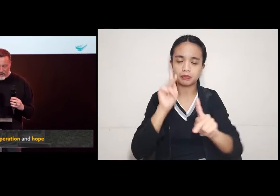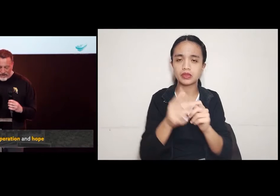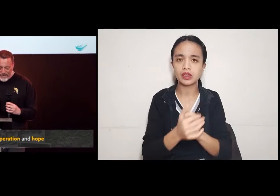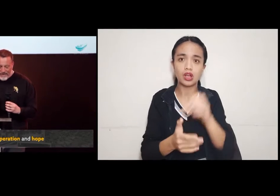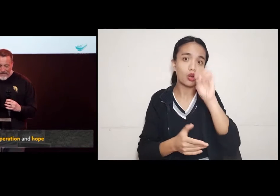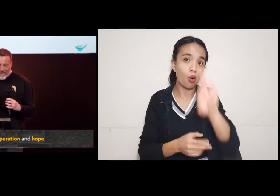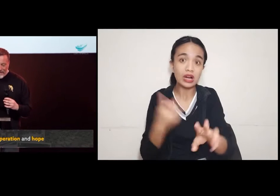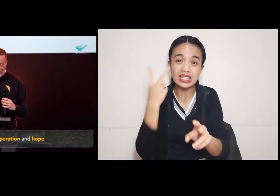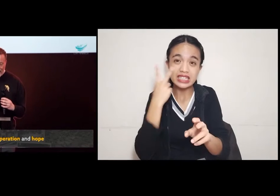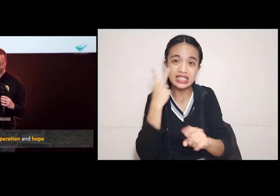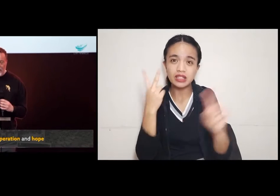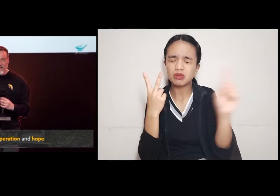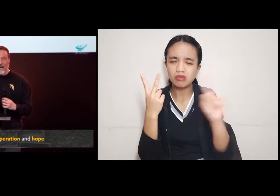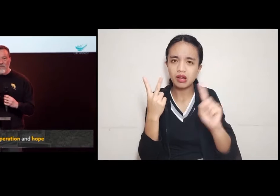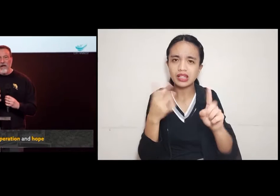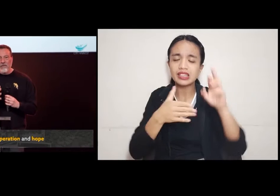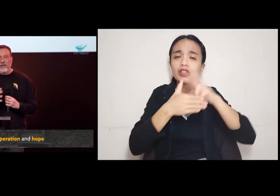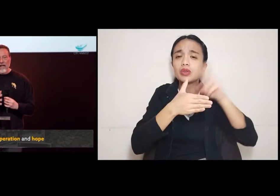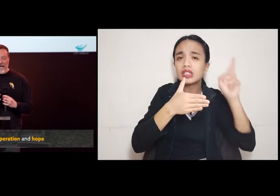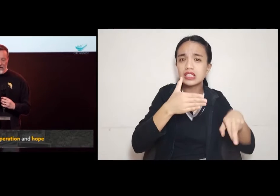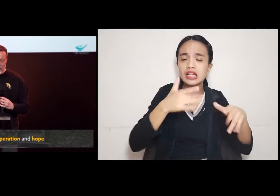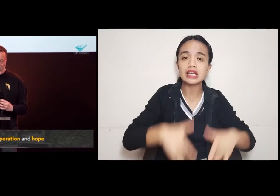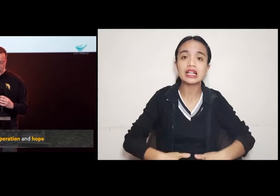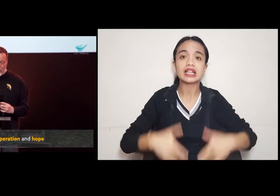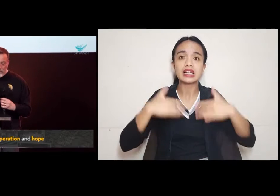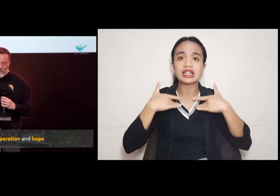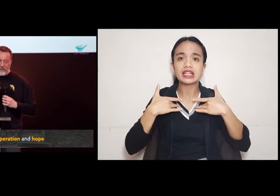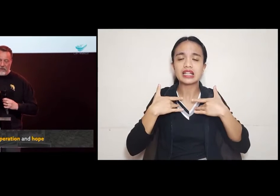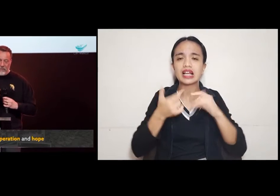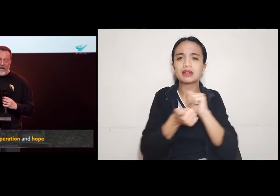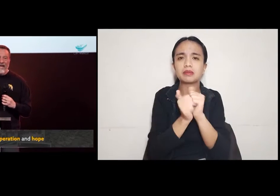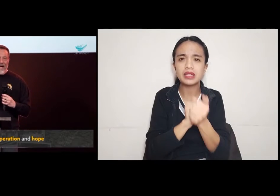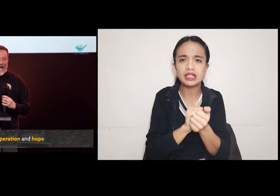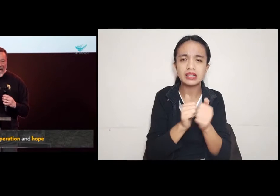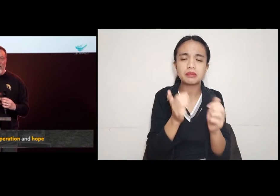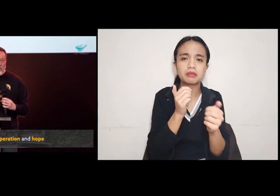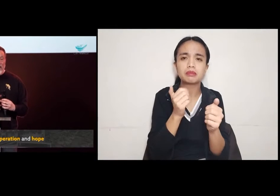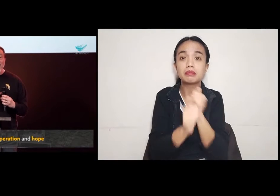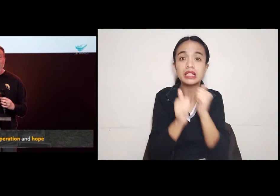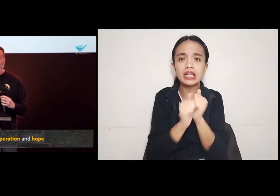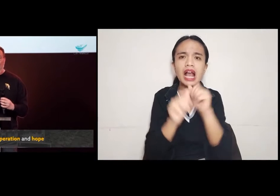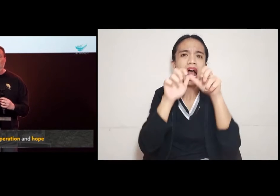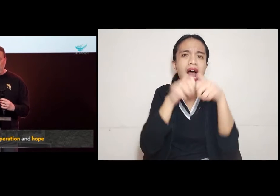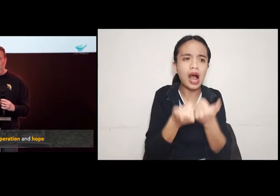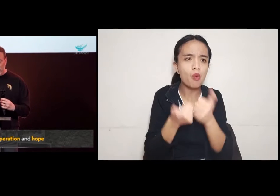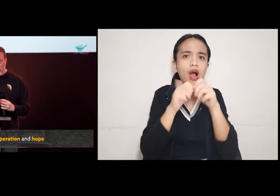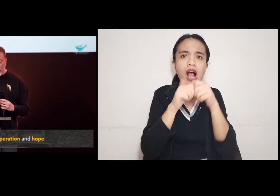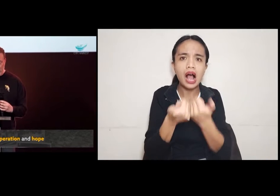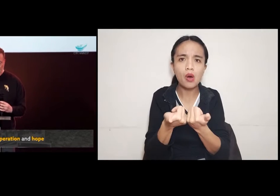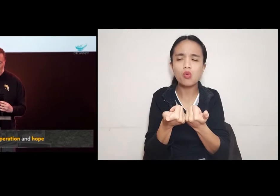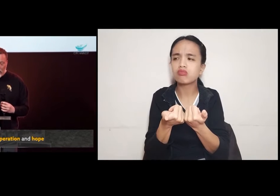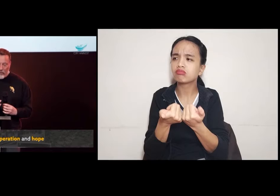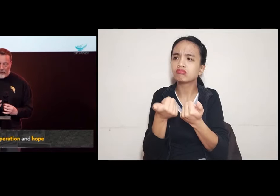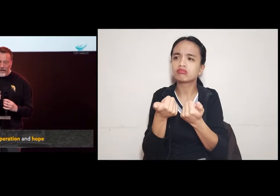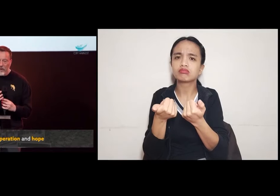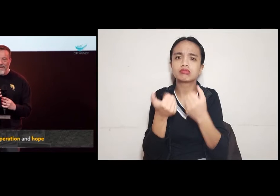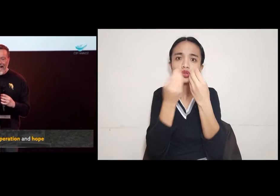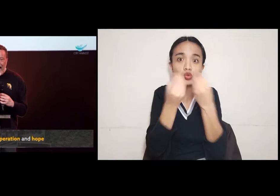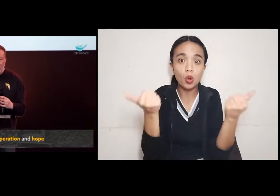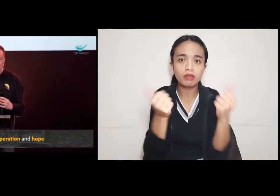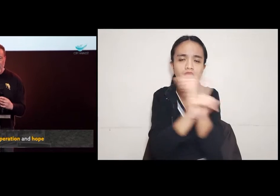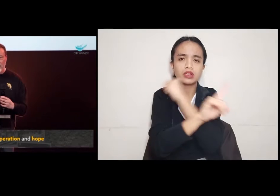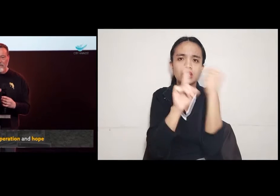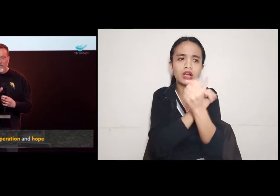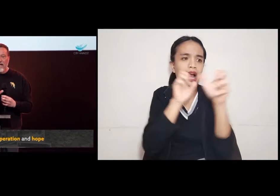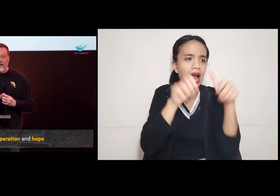Whether they would see the outcome of their lives as simply measured by how they came out of the situation, or whether they saw